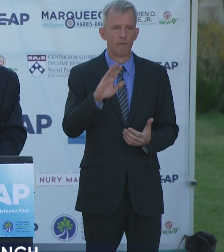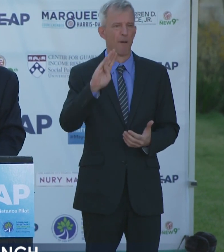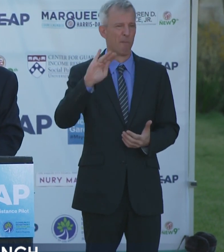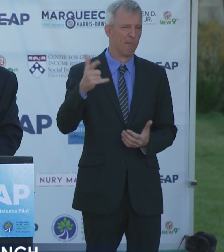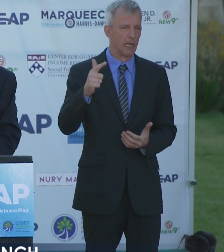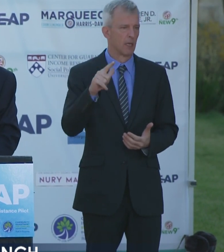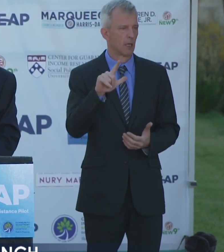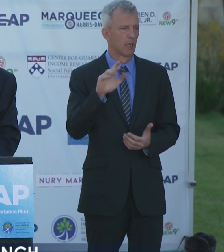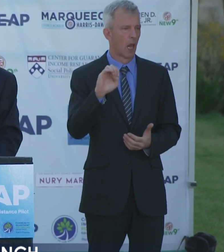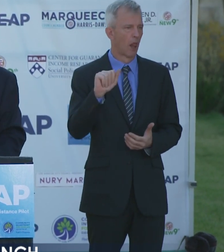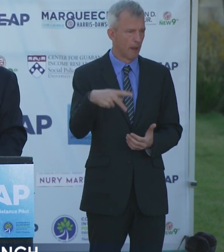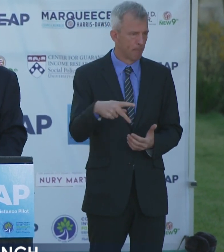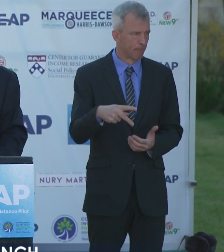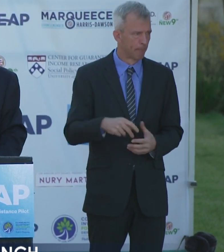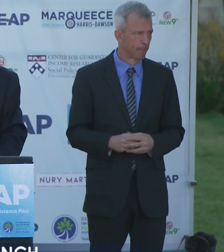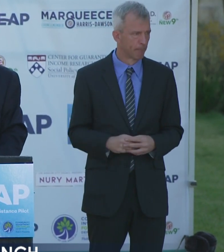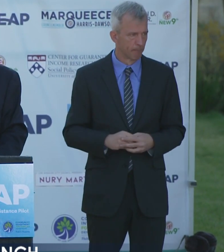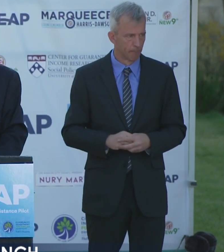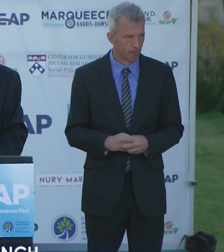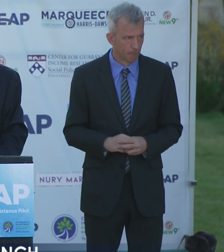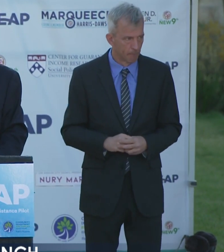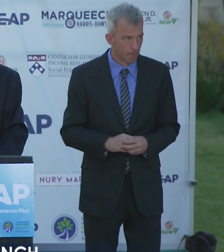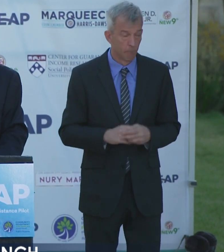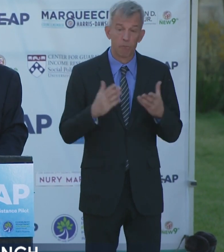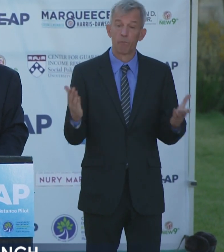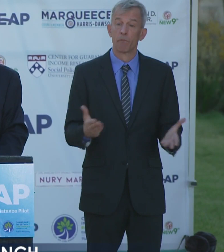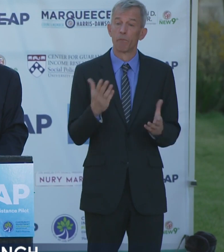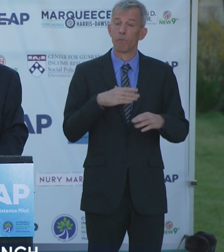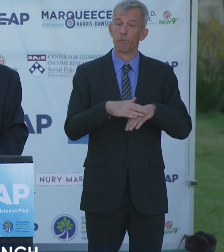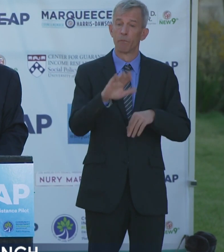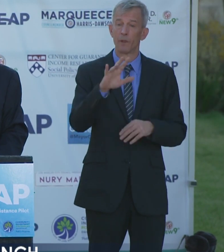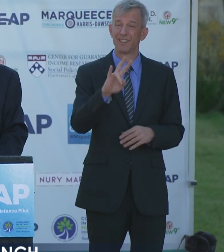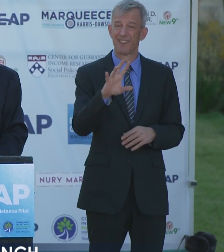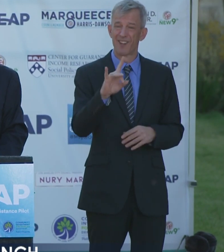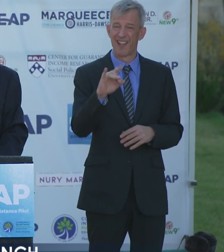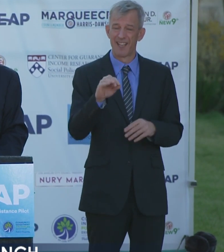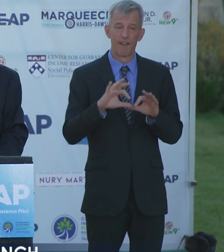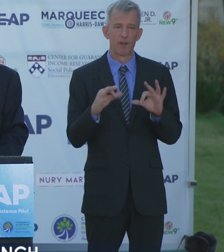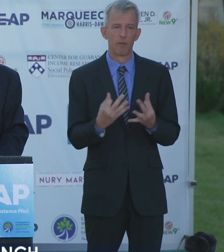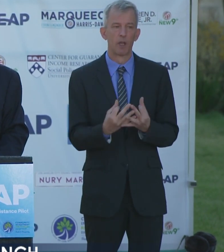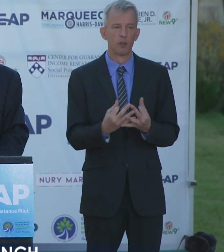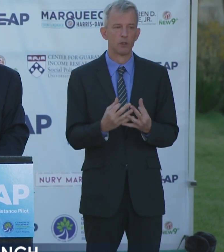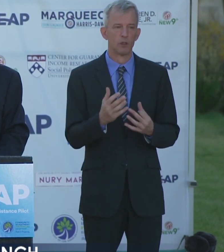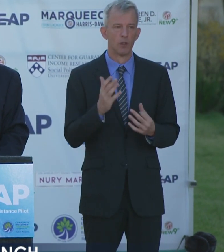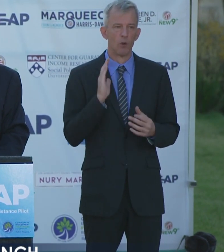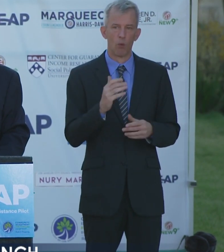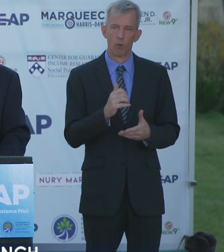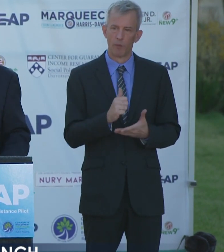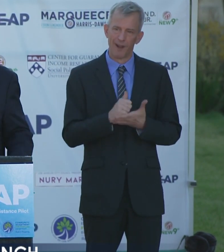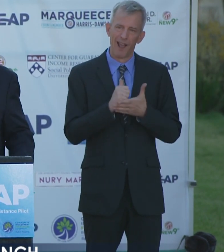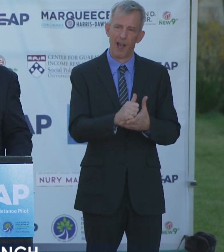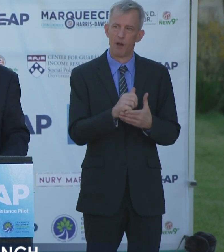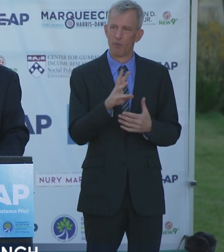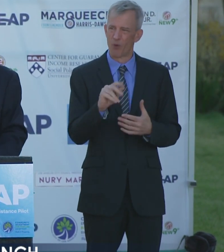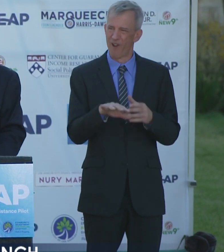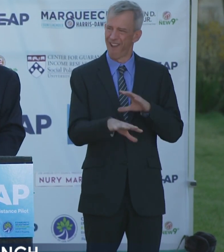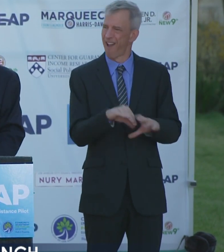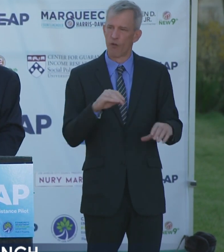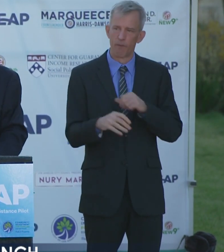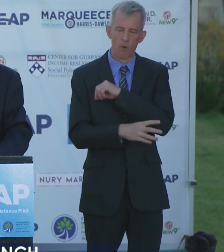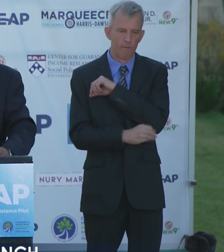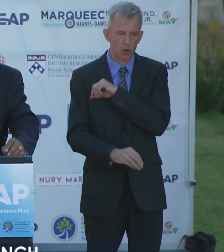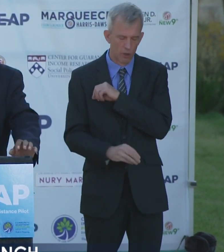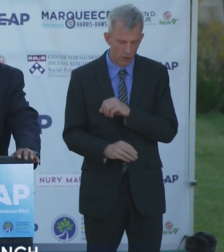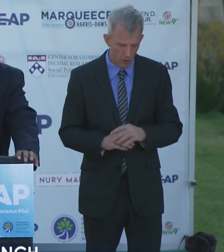city. Here is where more than 780 families are going to be turning the corner. For my staff and I, it's